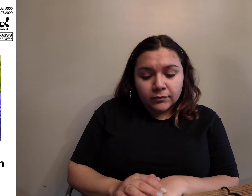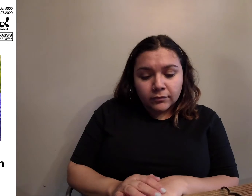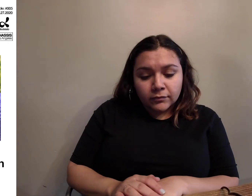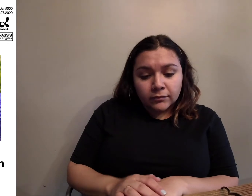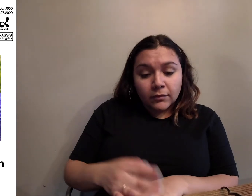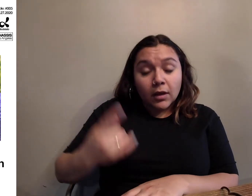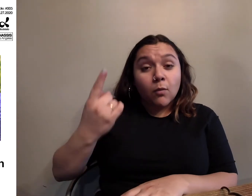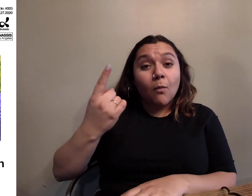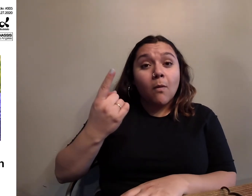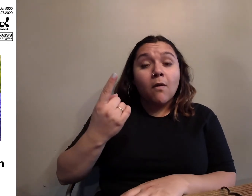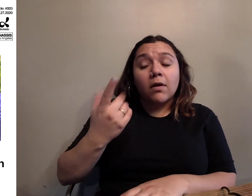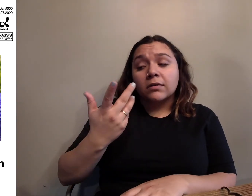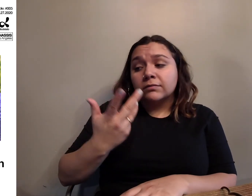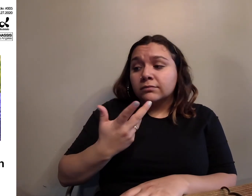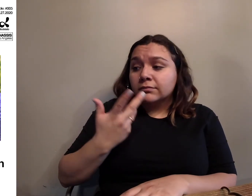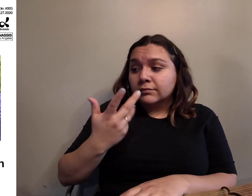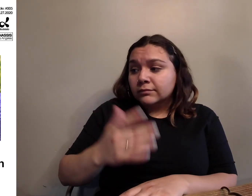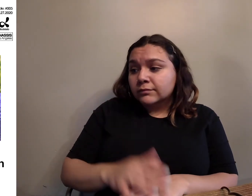one of the